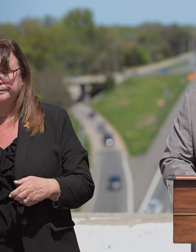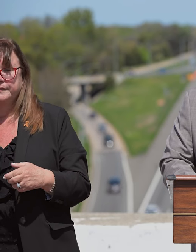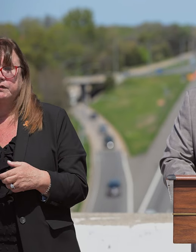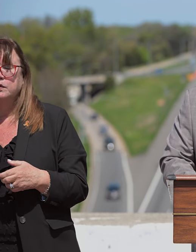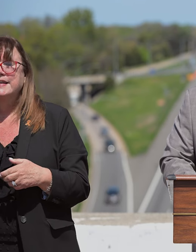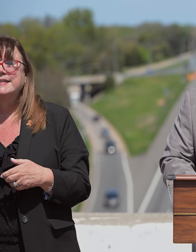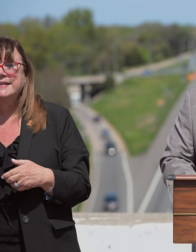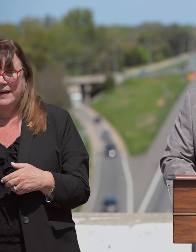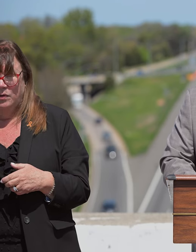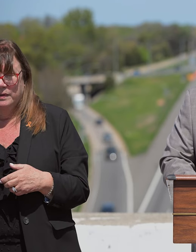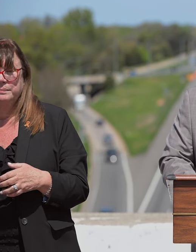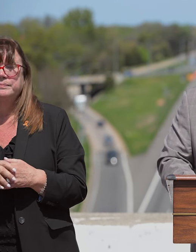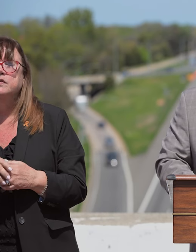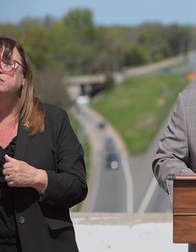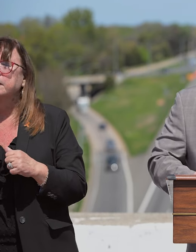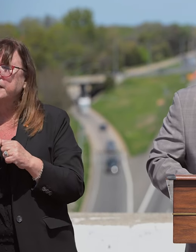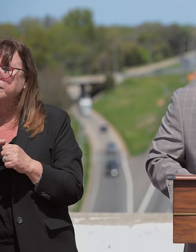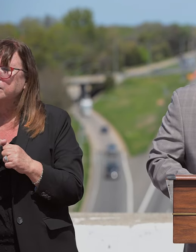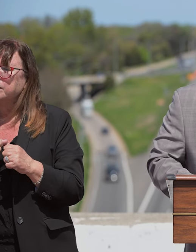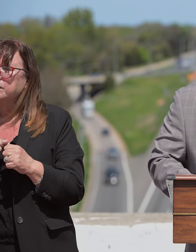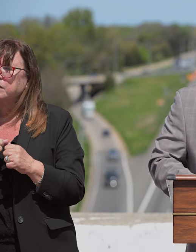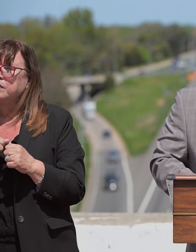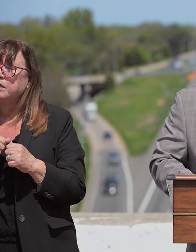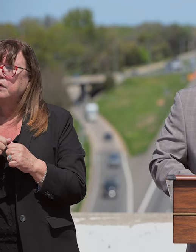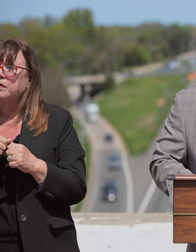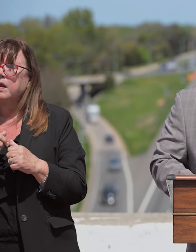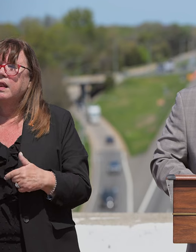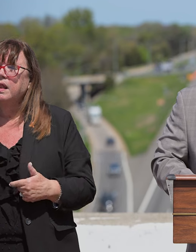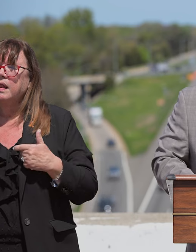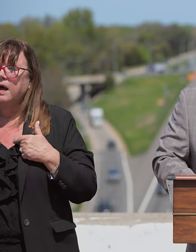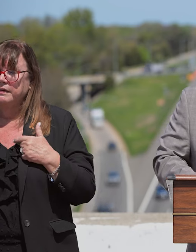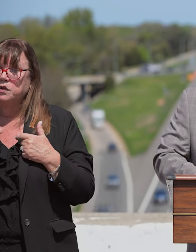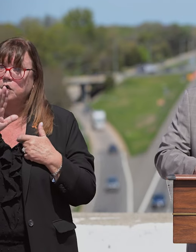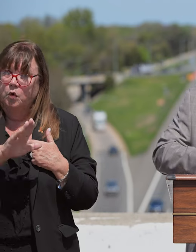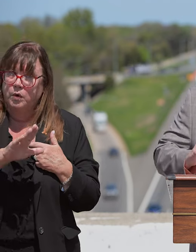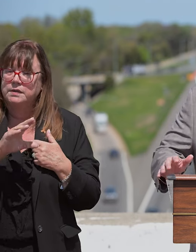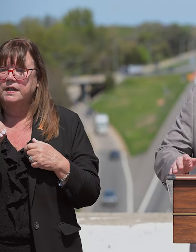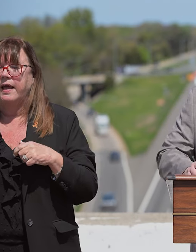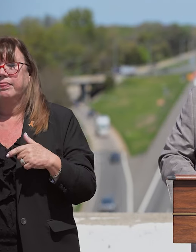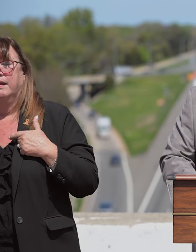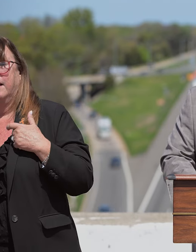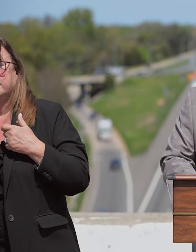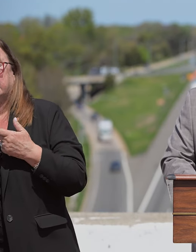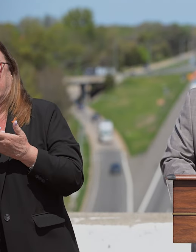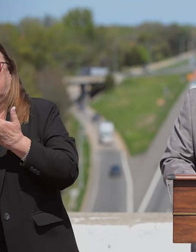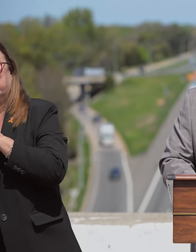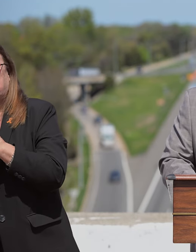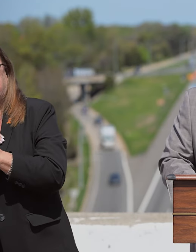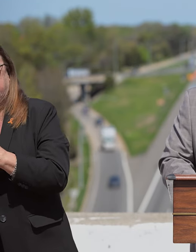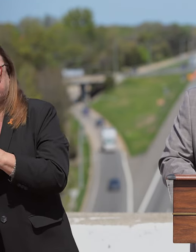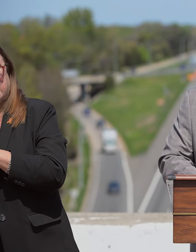down, and remember that lives, your lives, the lives of our community members